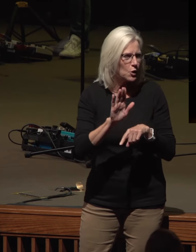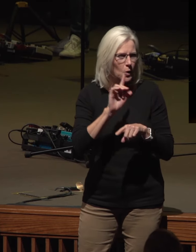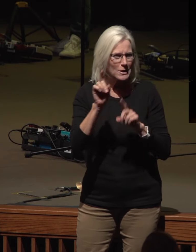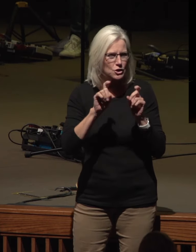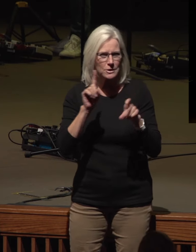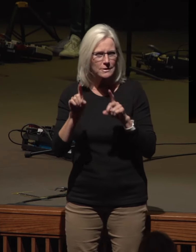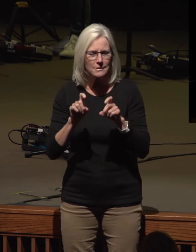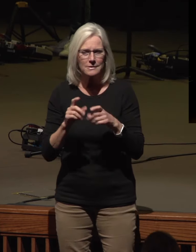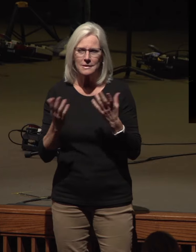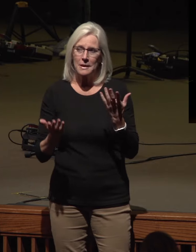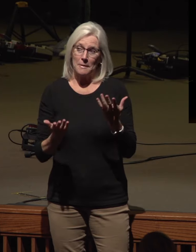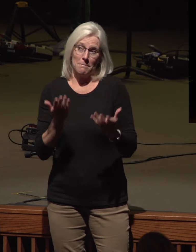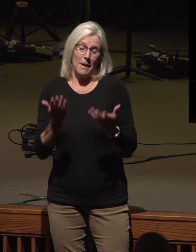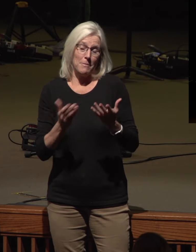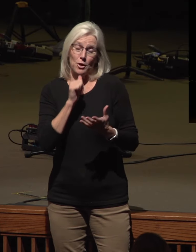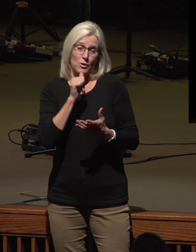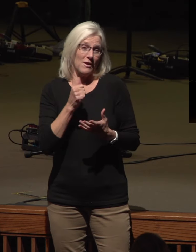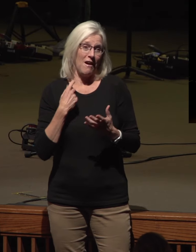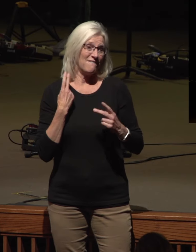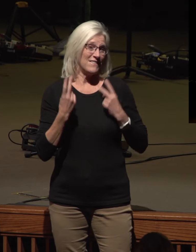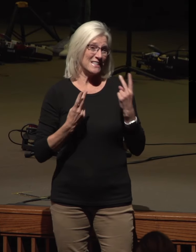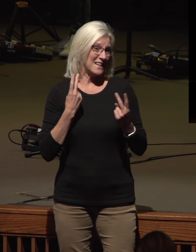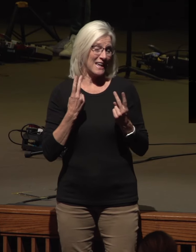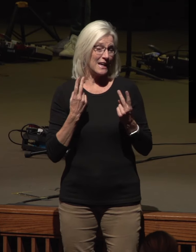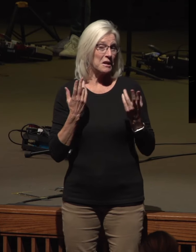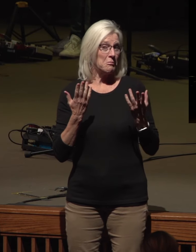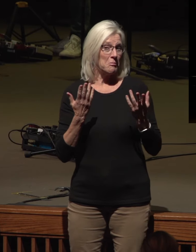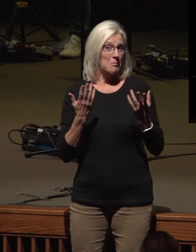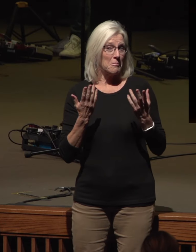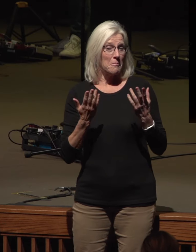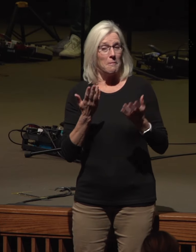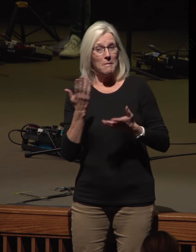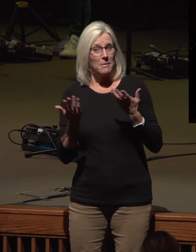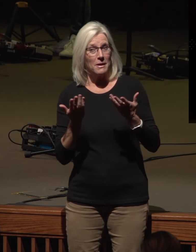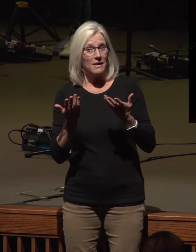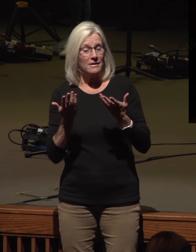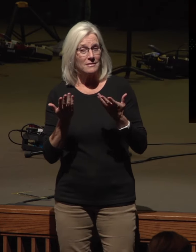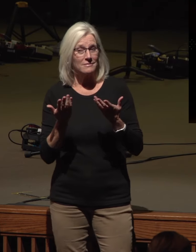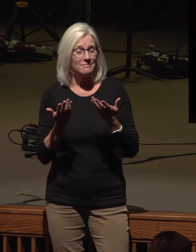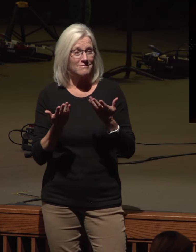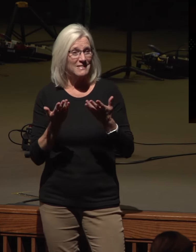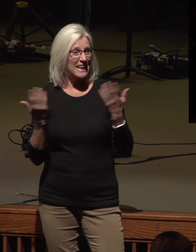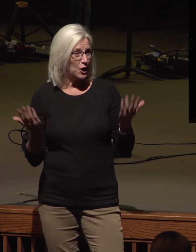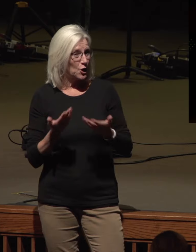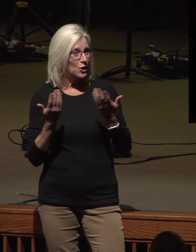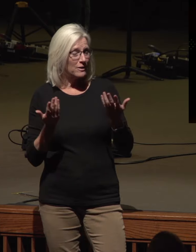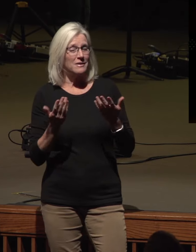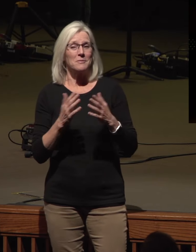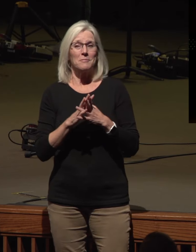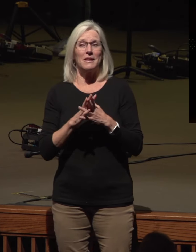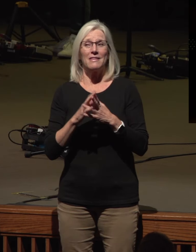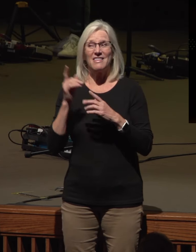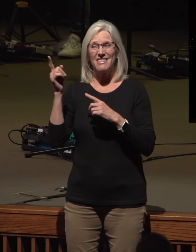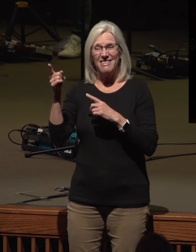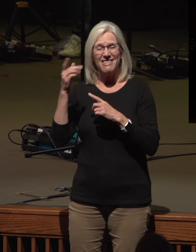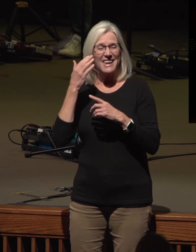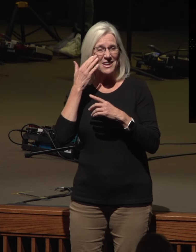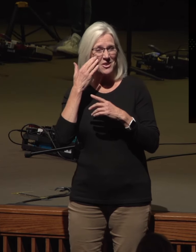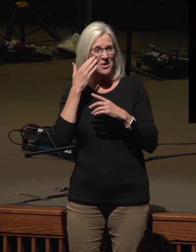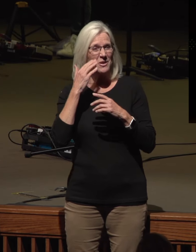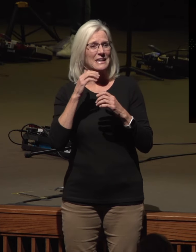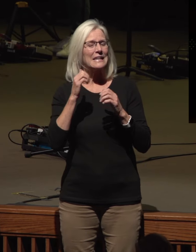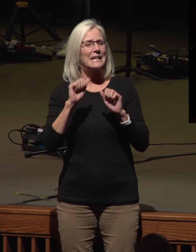I don't have to go to Connect Central. Wrong again. You can always go to Connect Central to find ways to get more involved here at